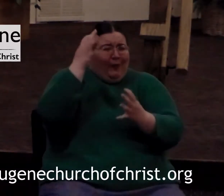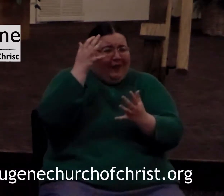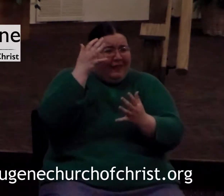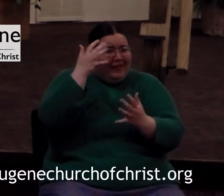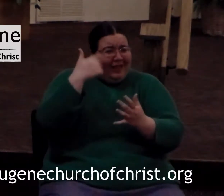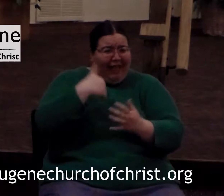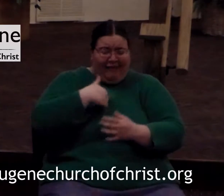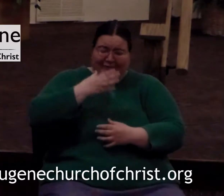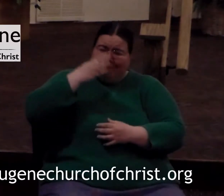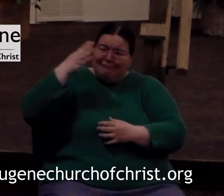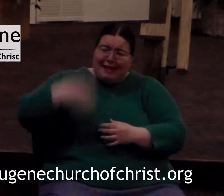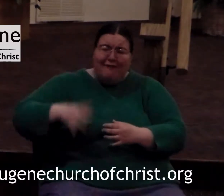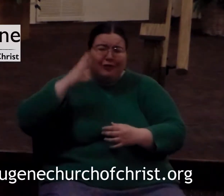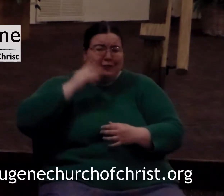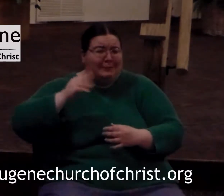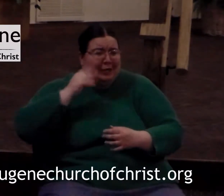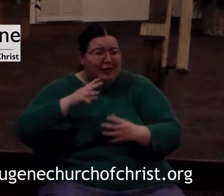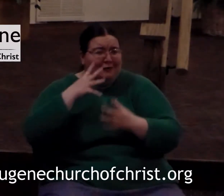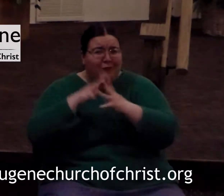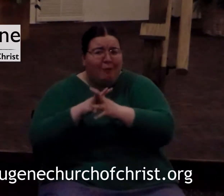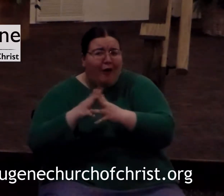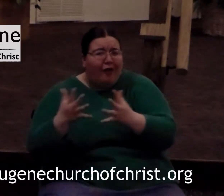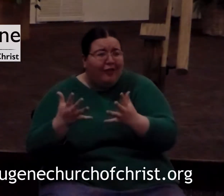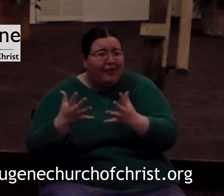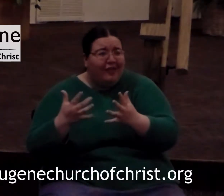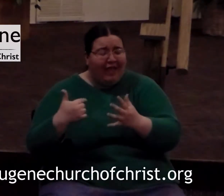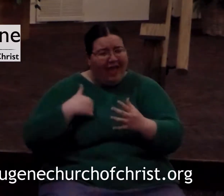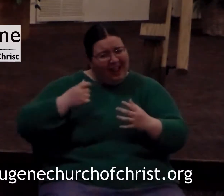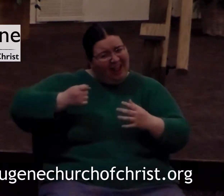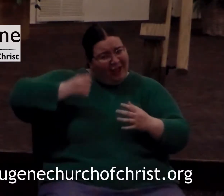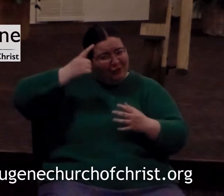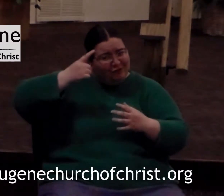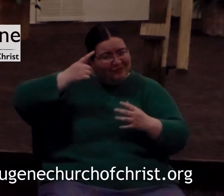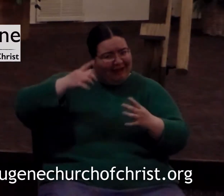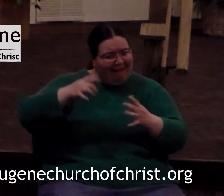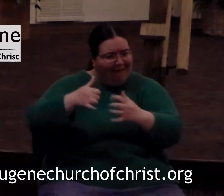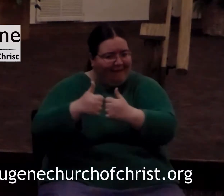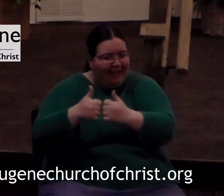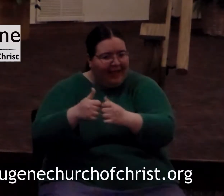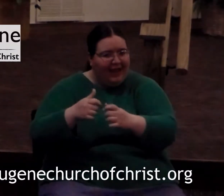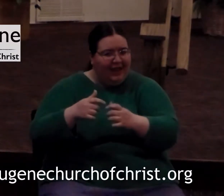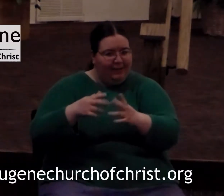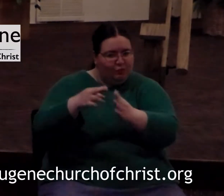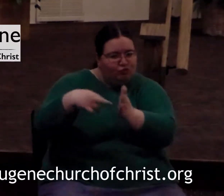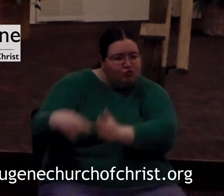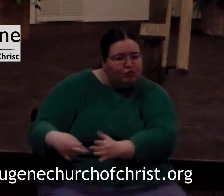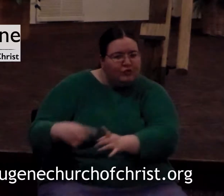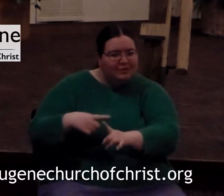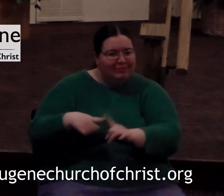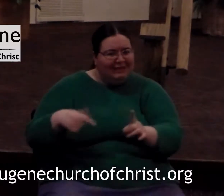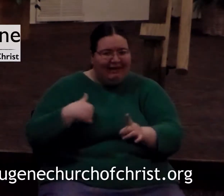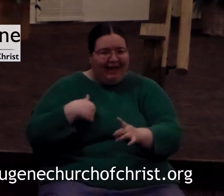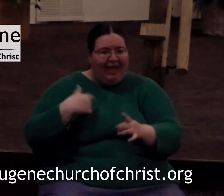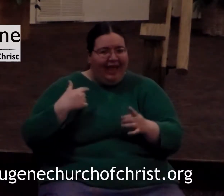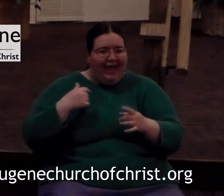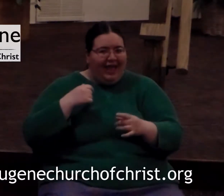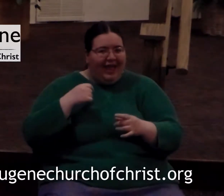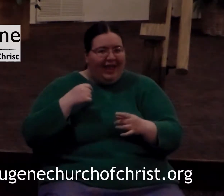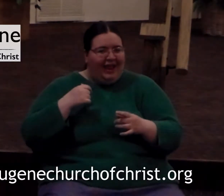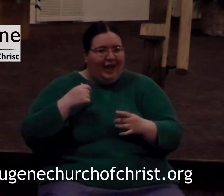I mean, I understand this game to some degree, but I don't know what it's like to the intensity that you bring your body and your mind and everything else to, and in the